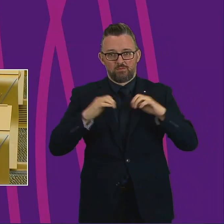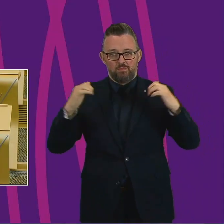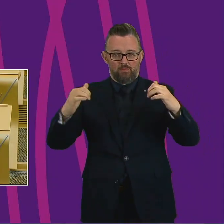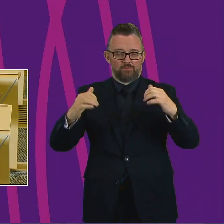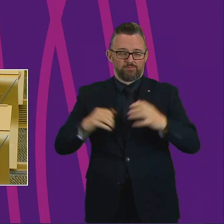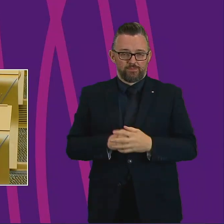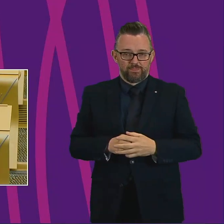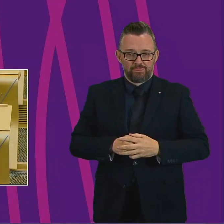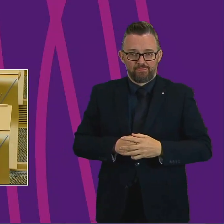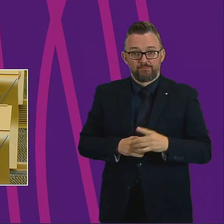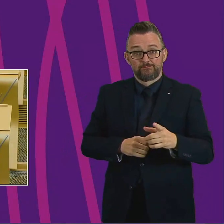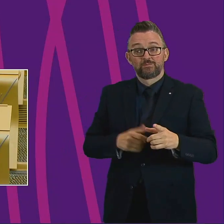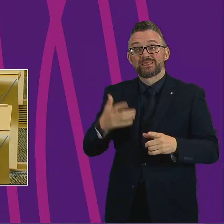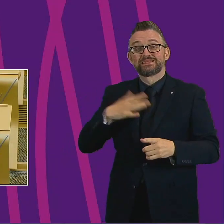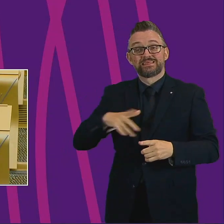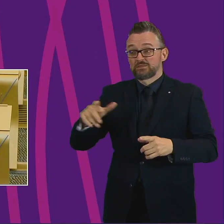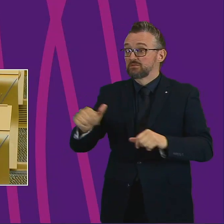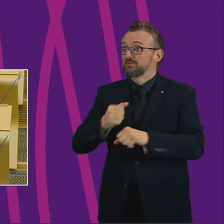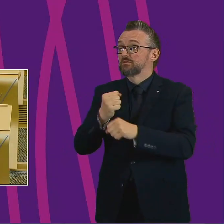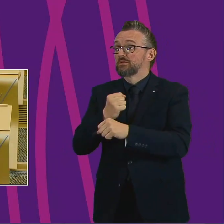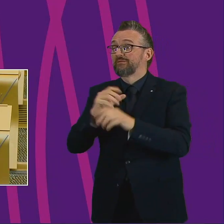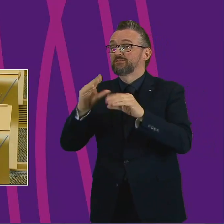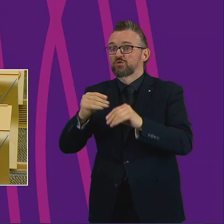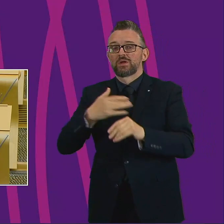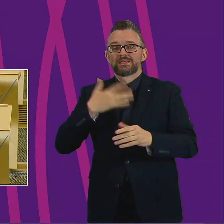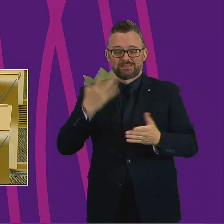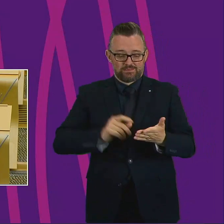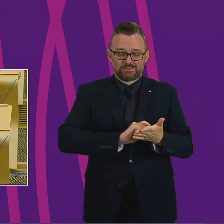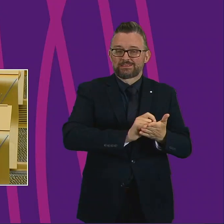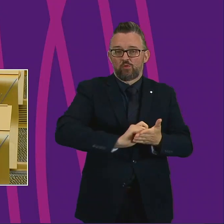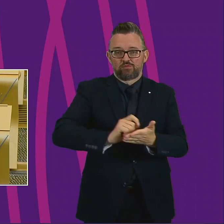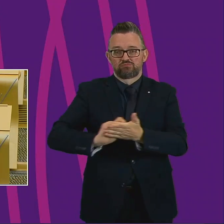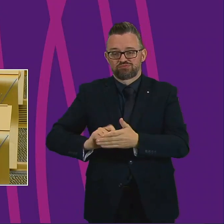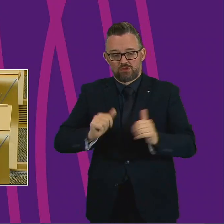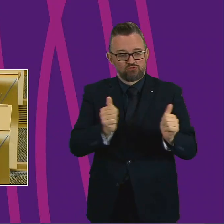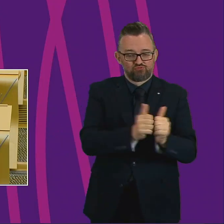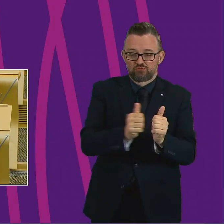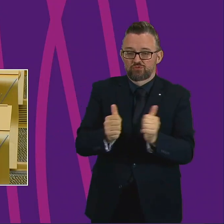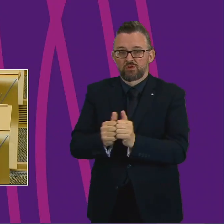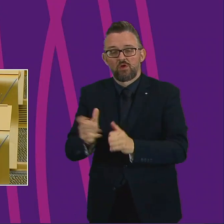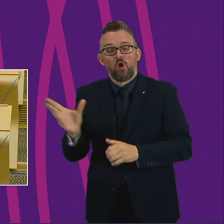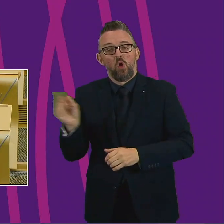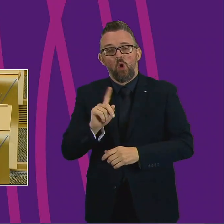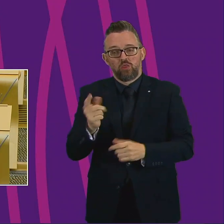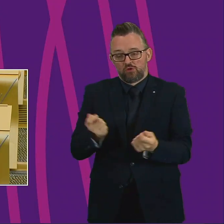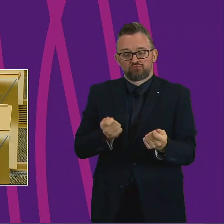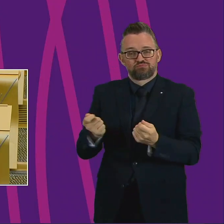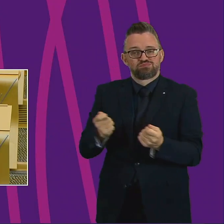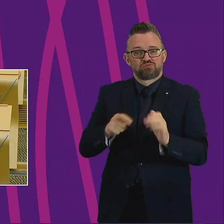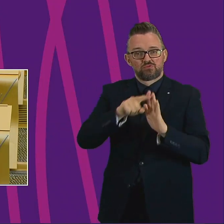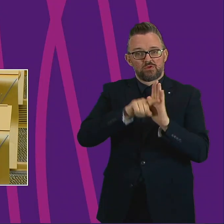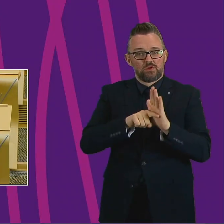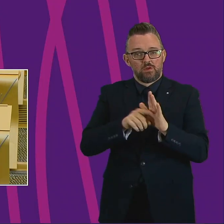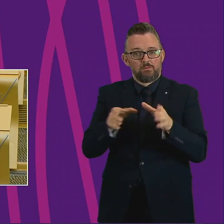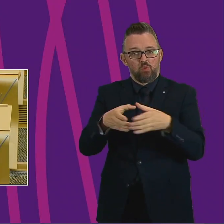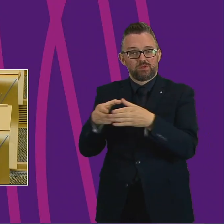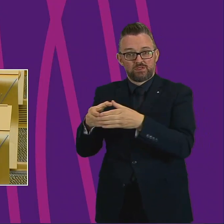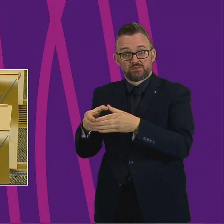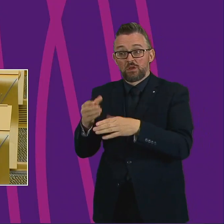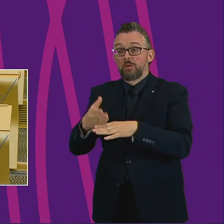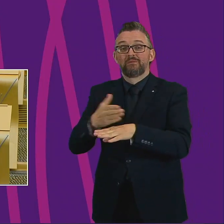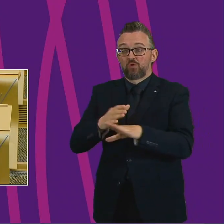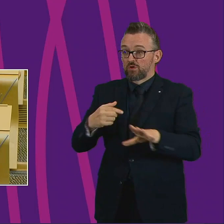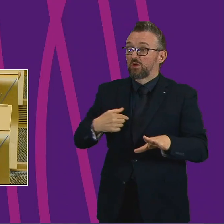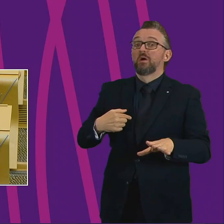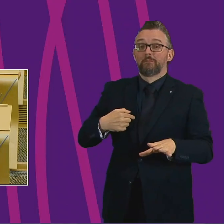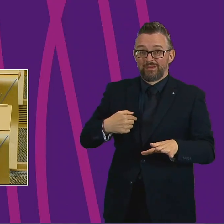then need to be signed off both by all the regulatory bodies before I will agree that children